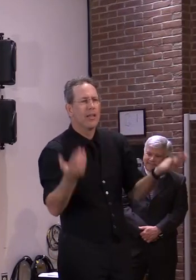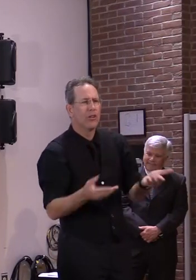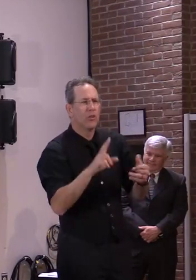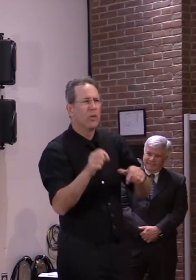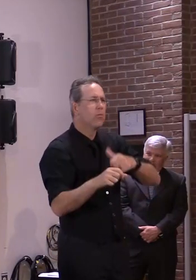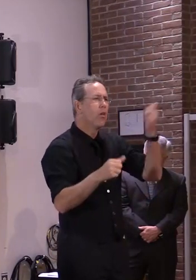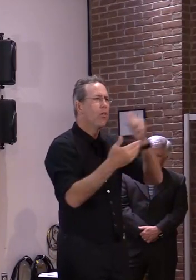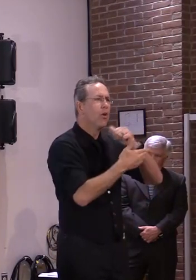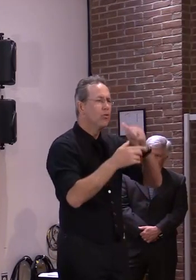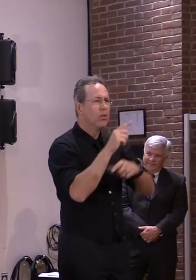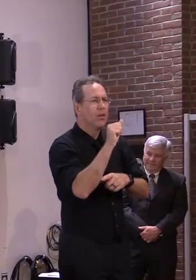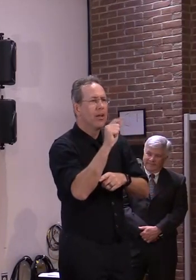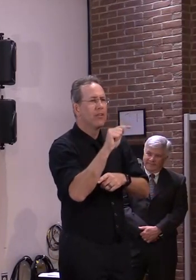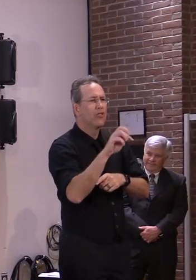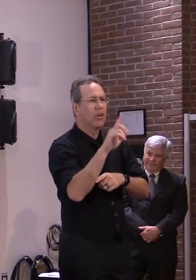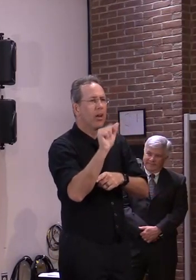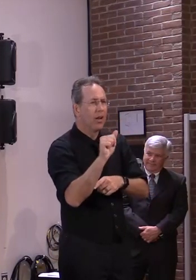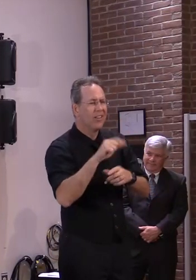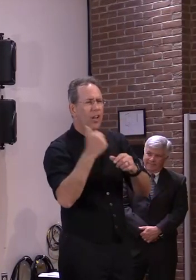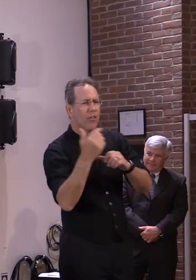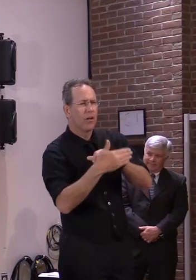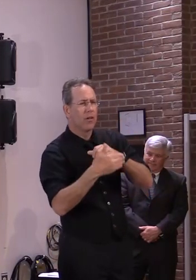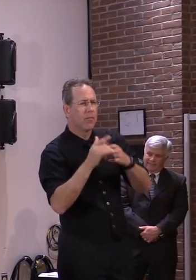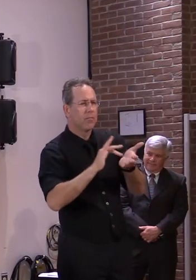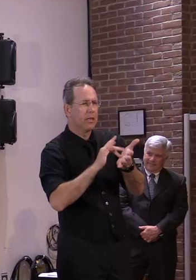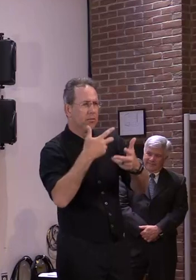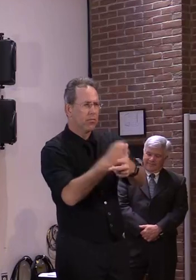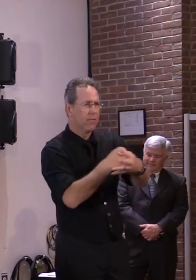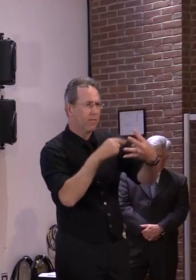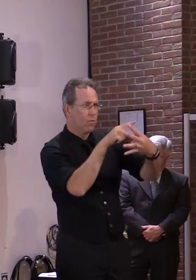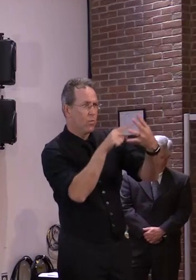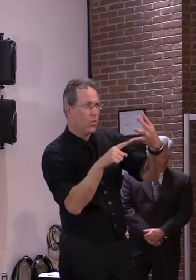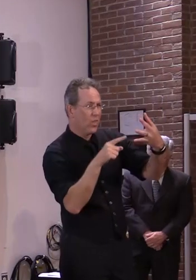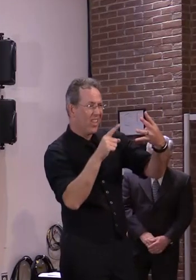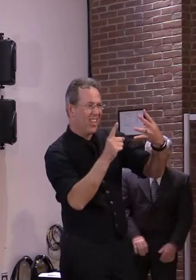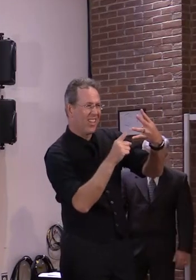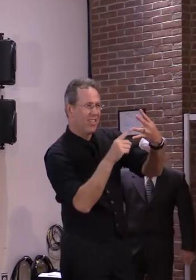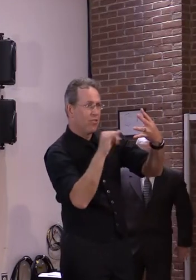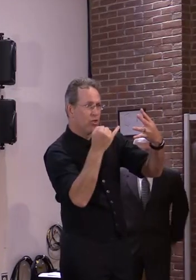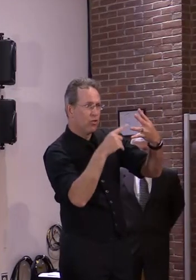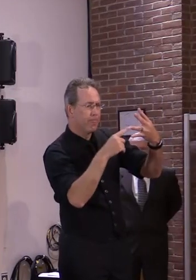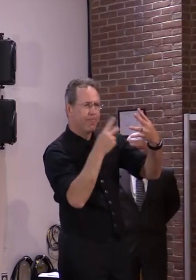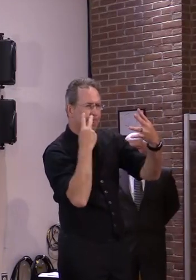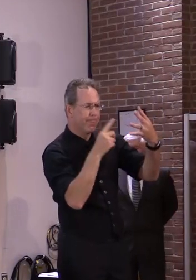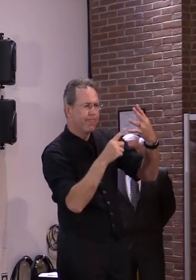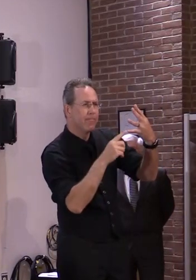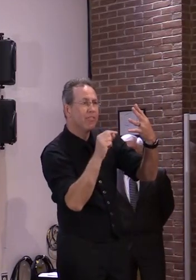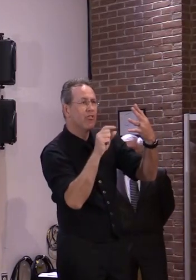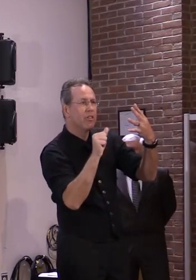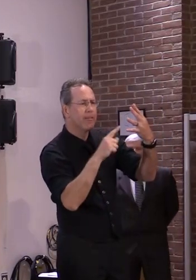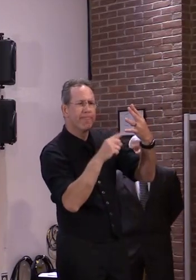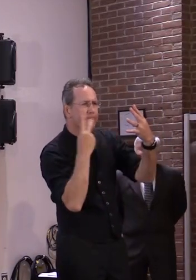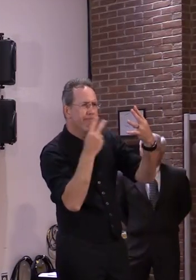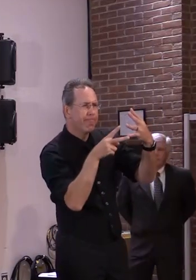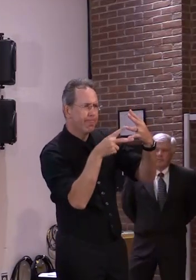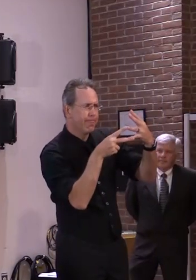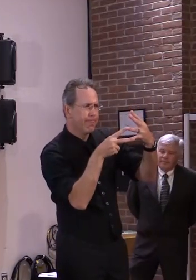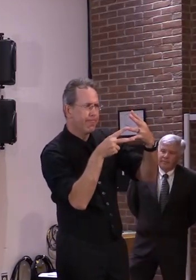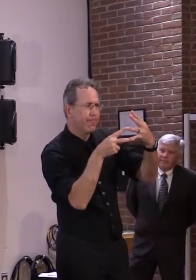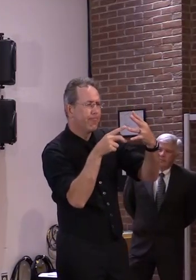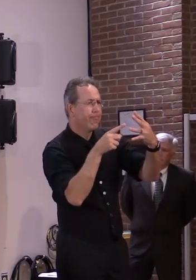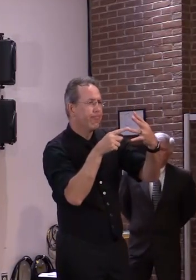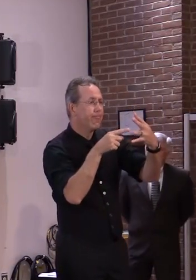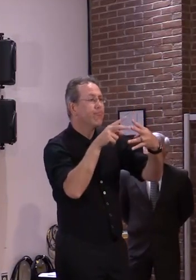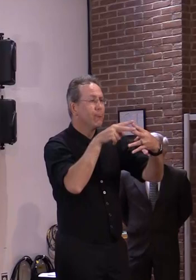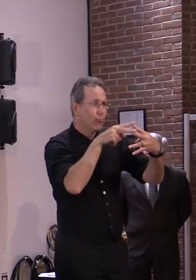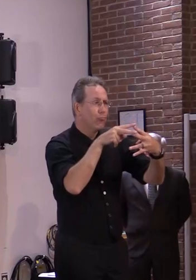out to be a lot better at preventing the more serious end of the spectrum of illness. But there is, you know, already known